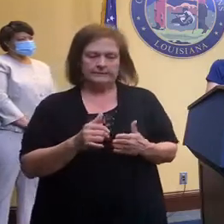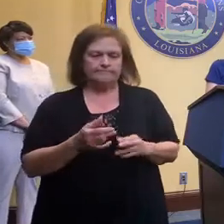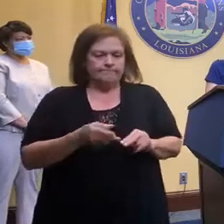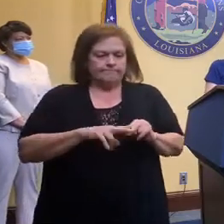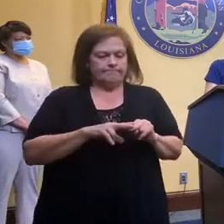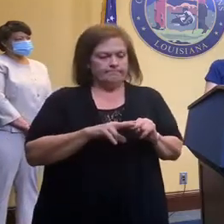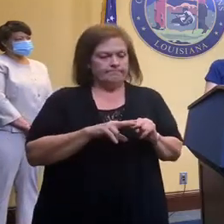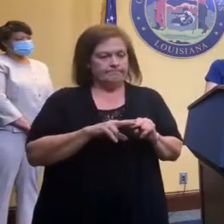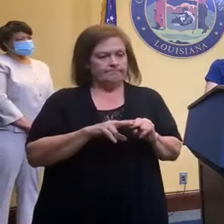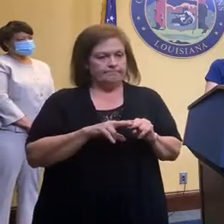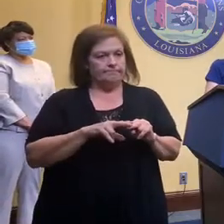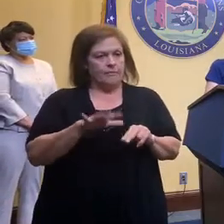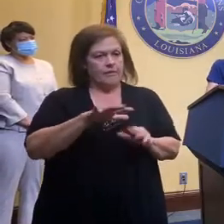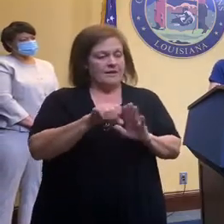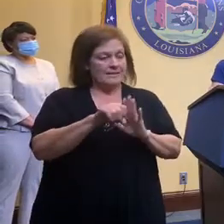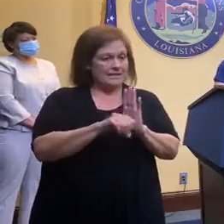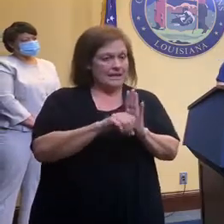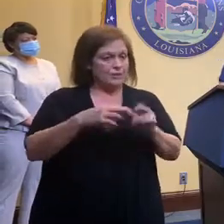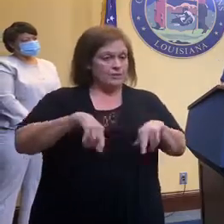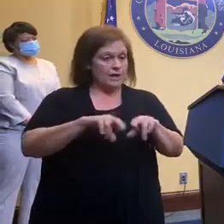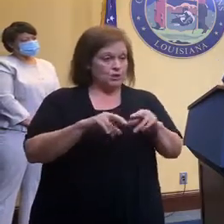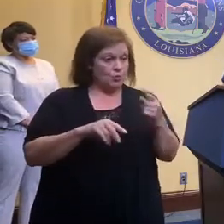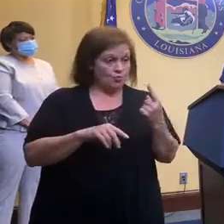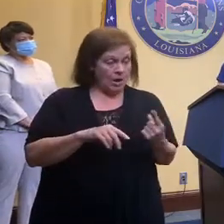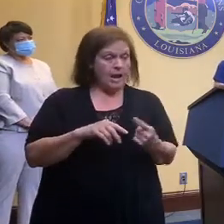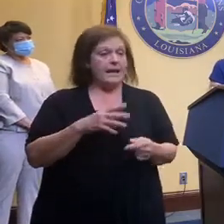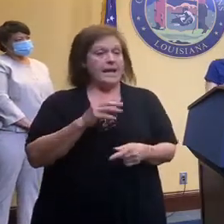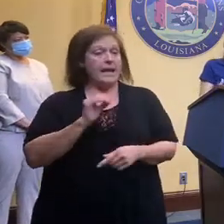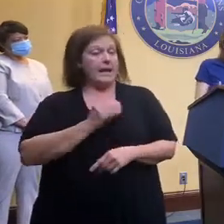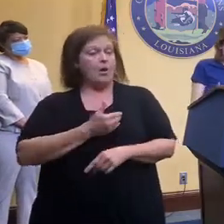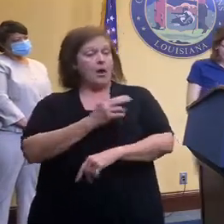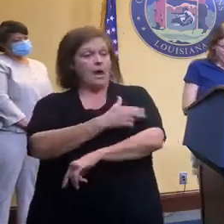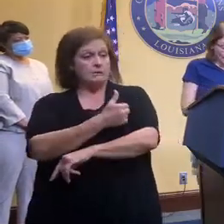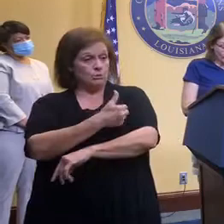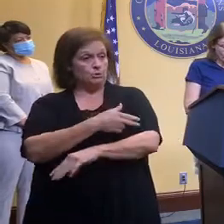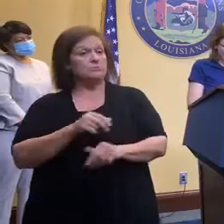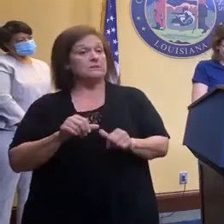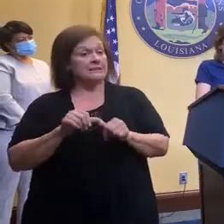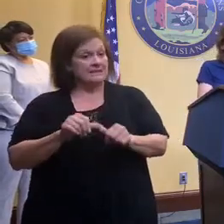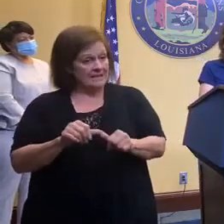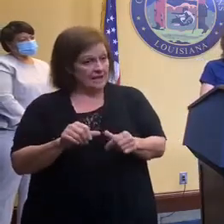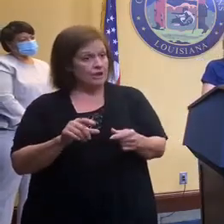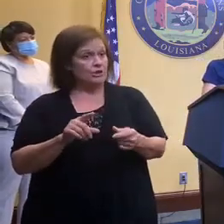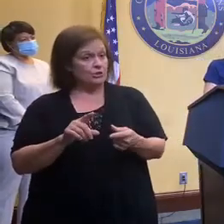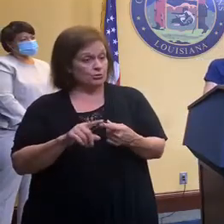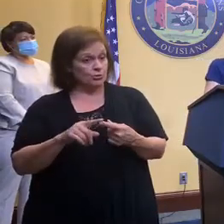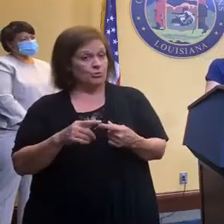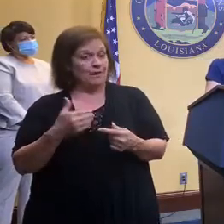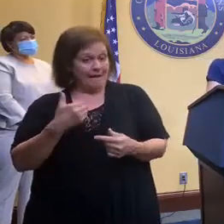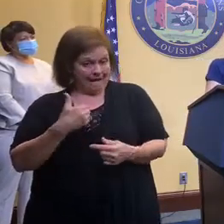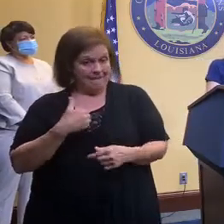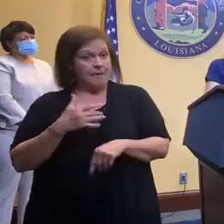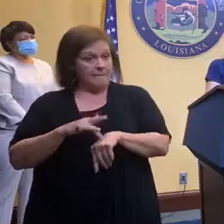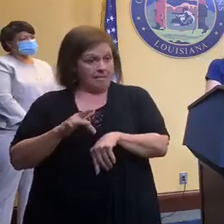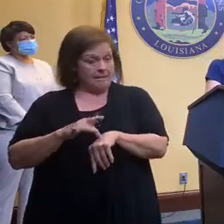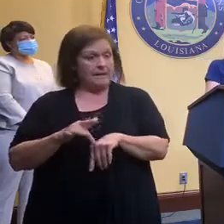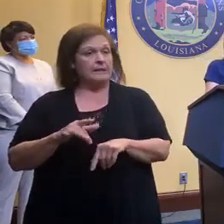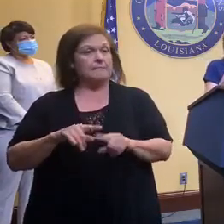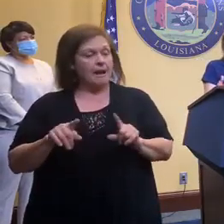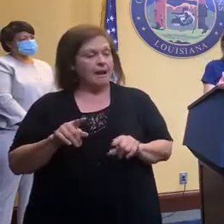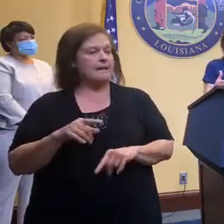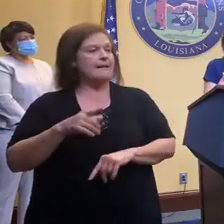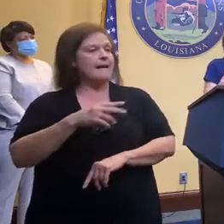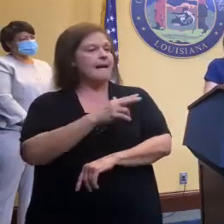state, including in Region 1. And while our hospitals do continue to have robust capacity, hospitalizations are really